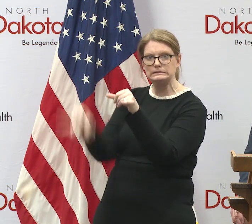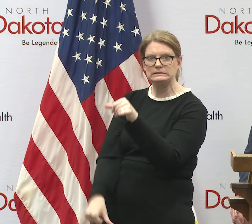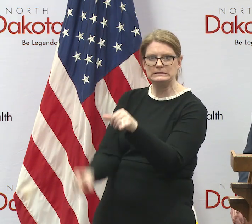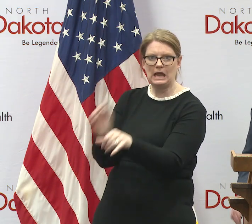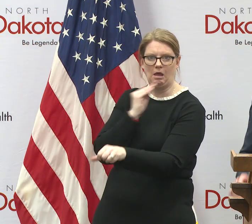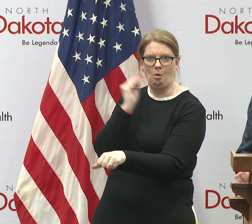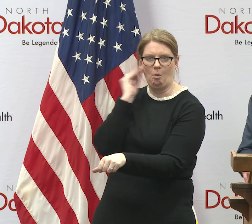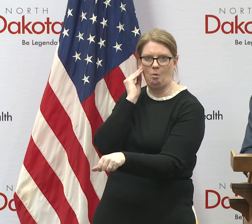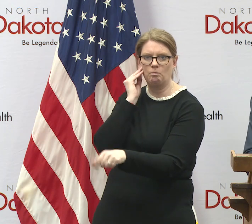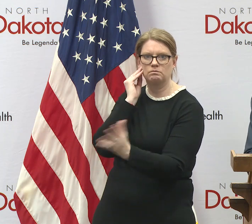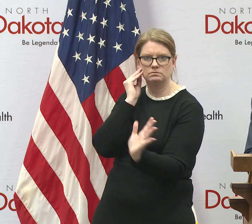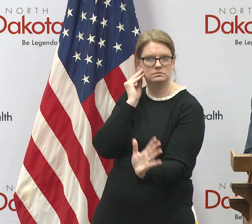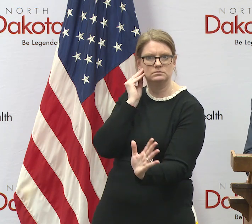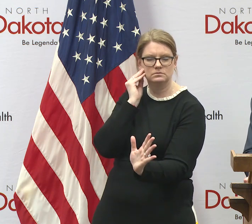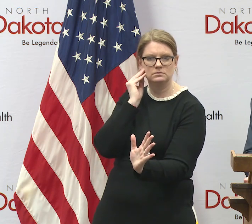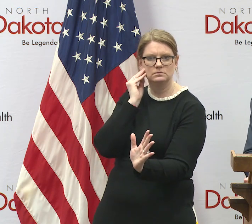also